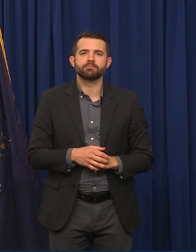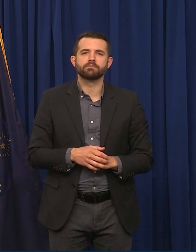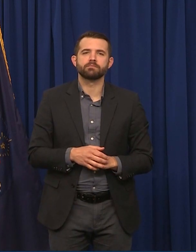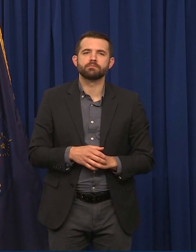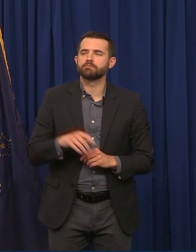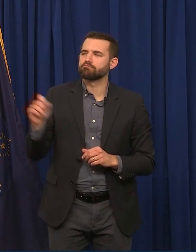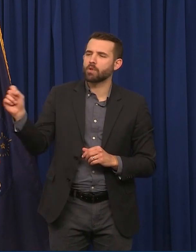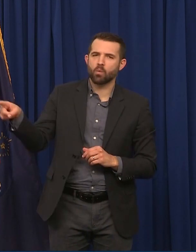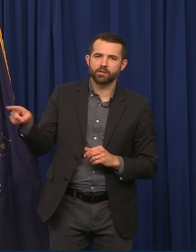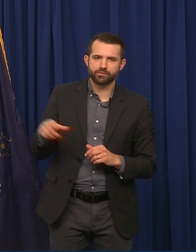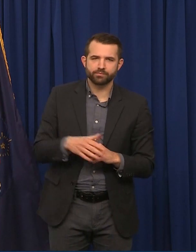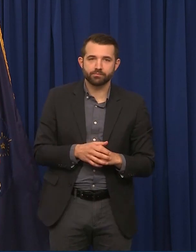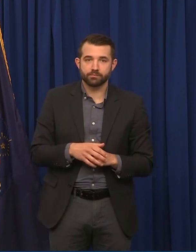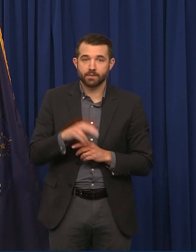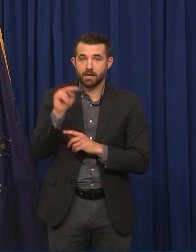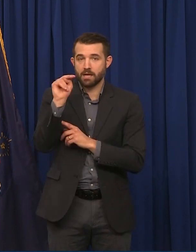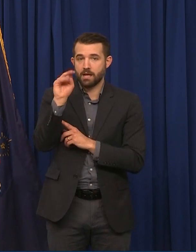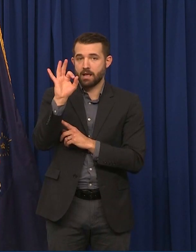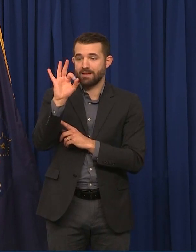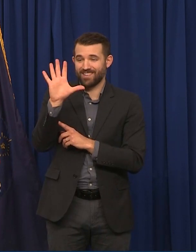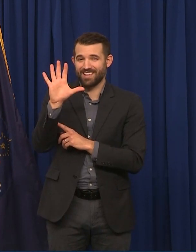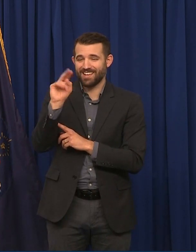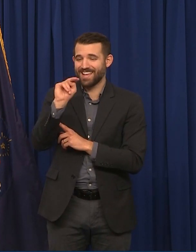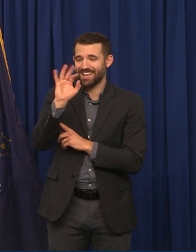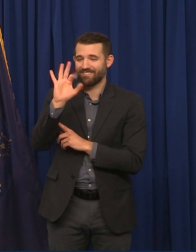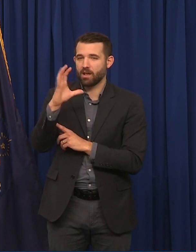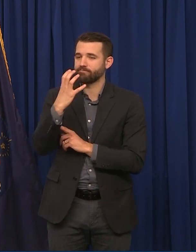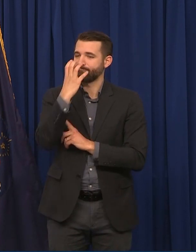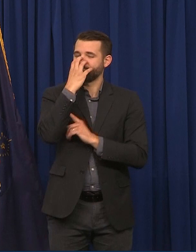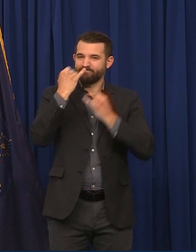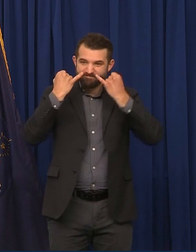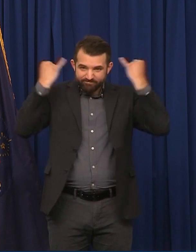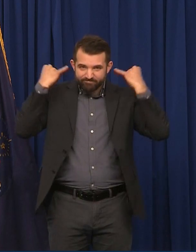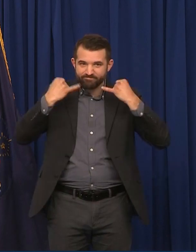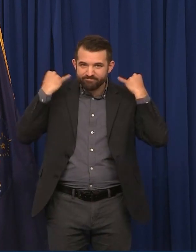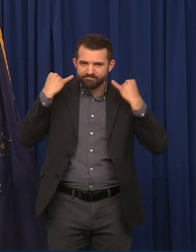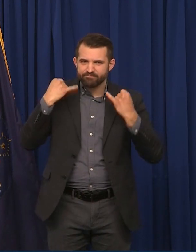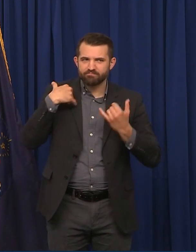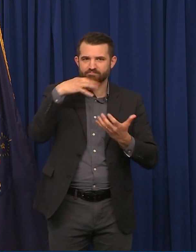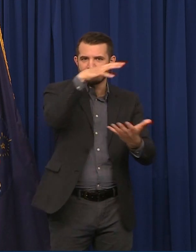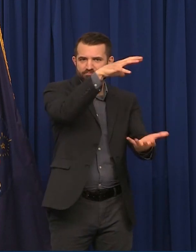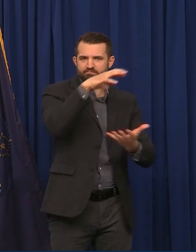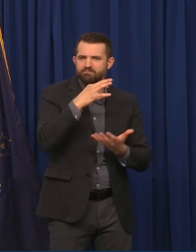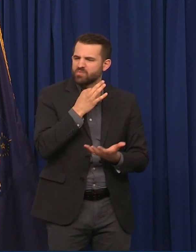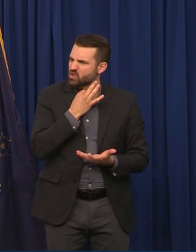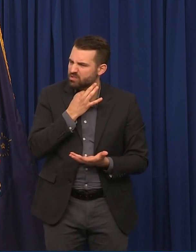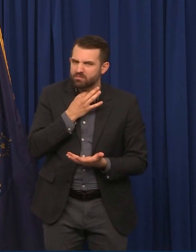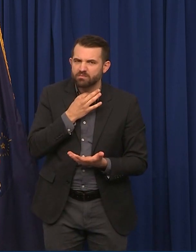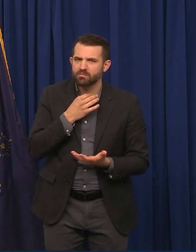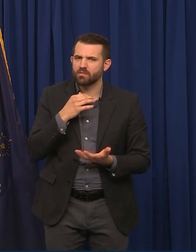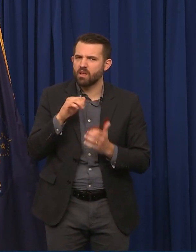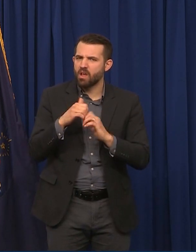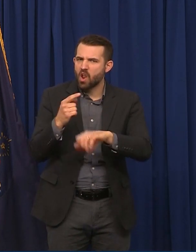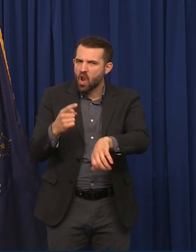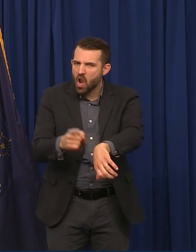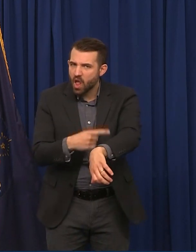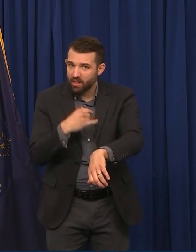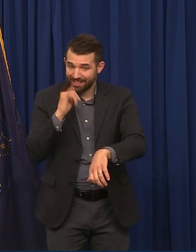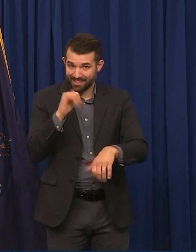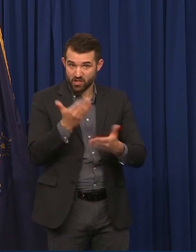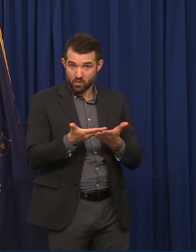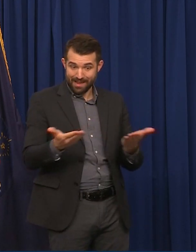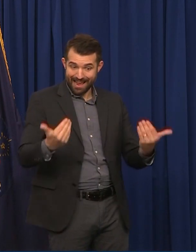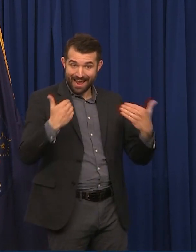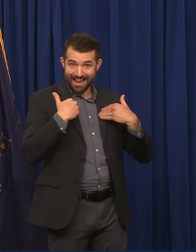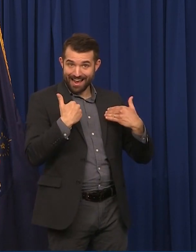the other equipment that is being distributed around the state. Do you have a projection for how long that equipment might last before it has